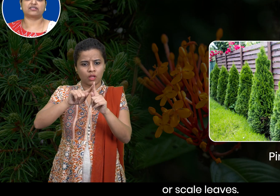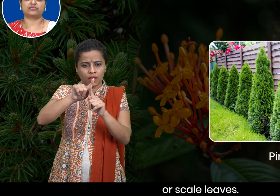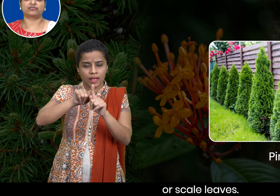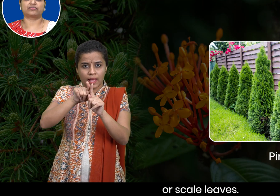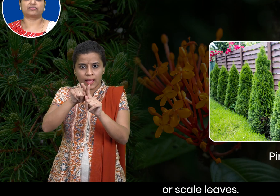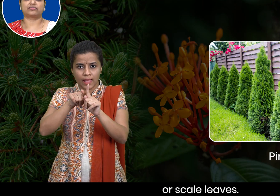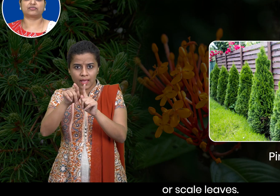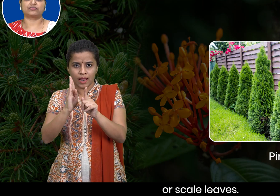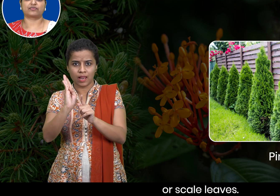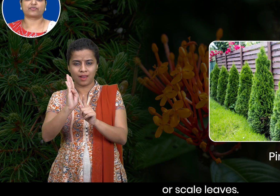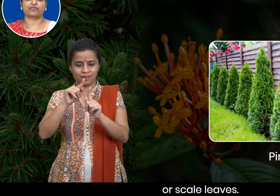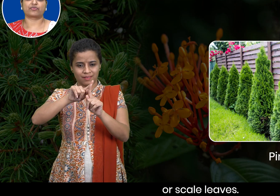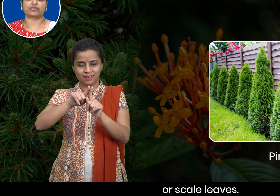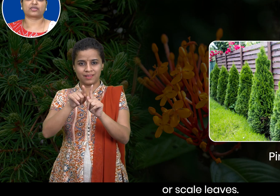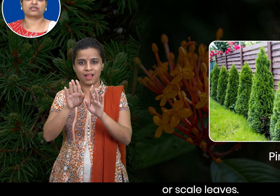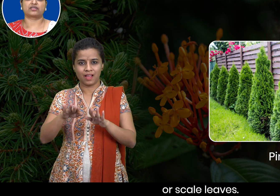leaves.